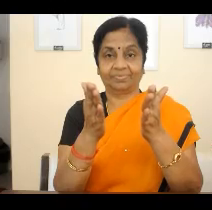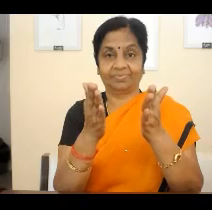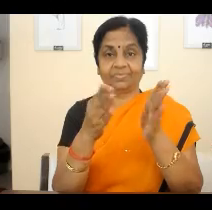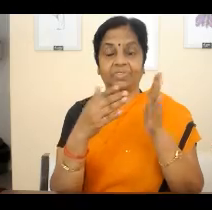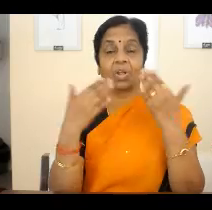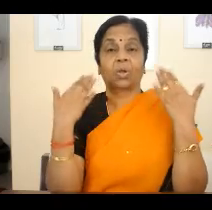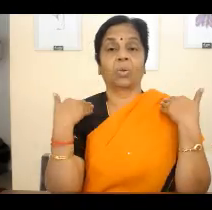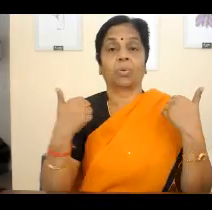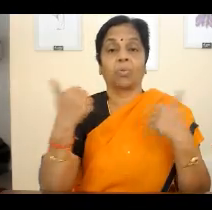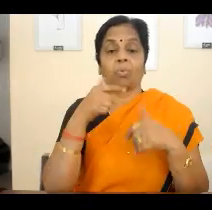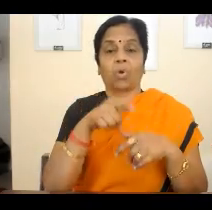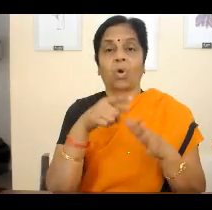responding to this report